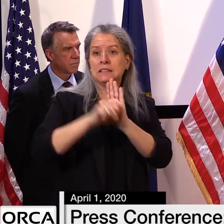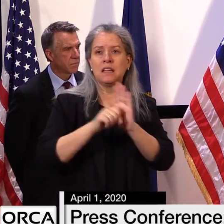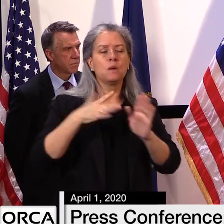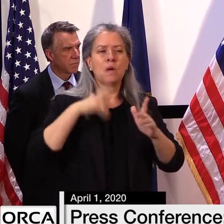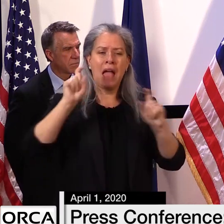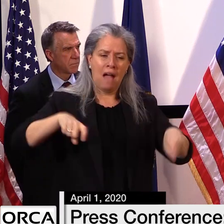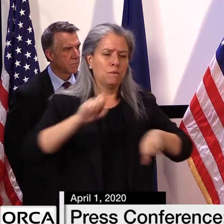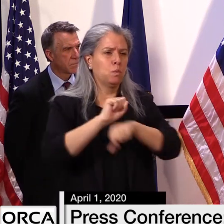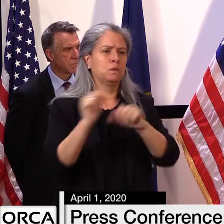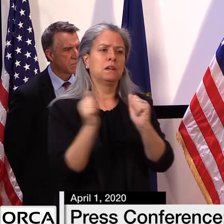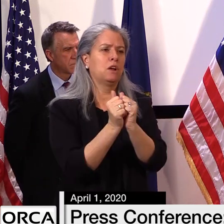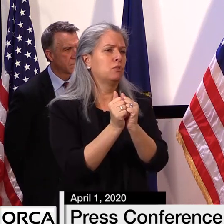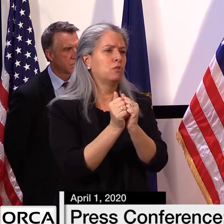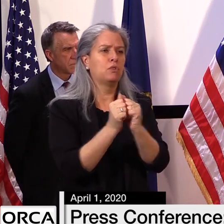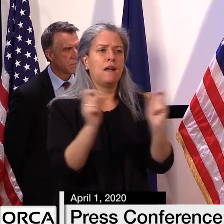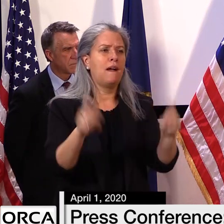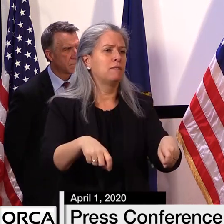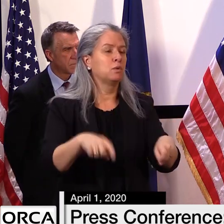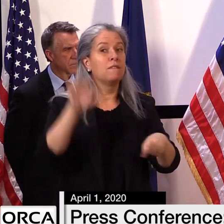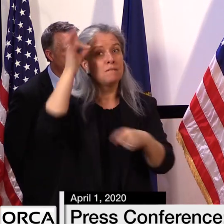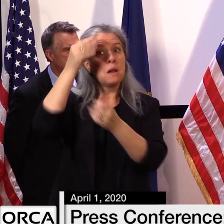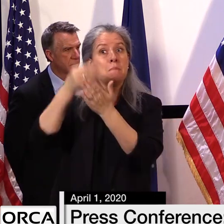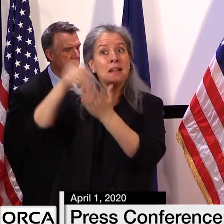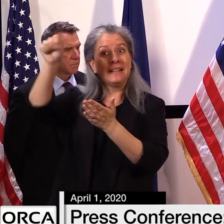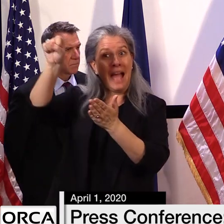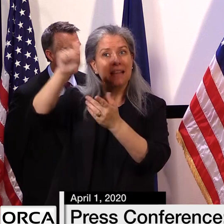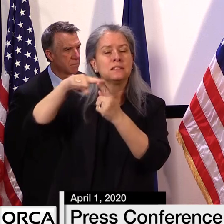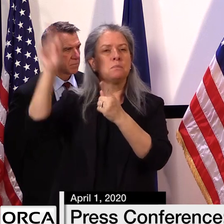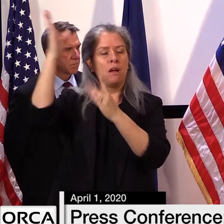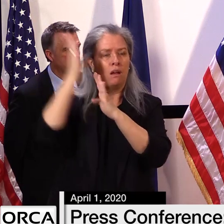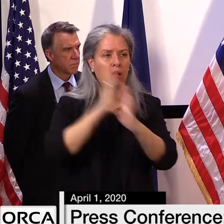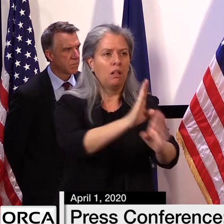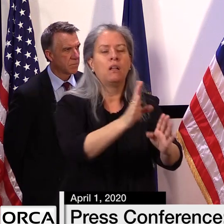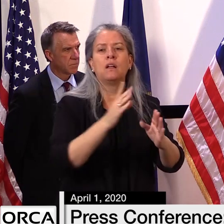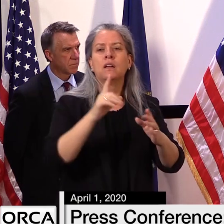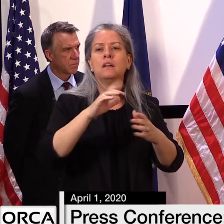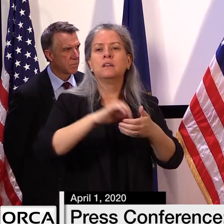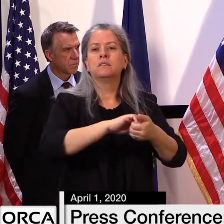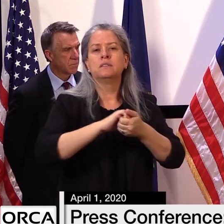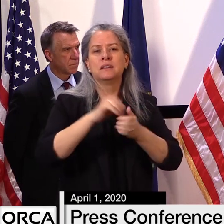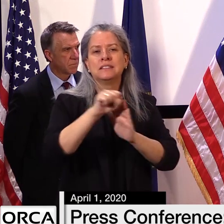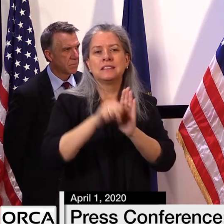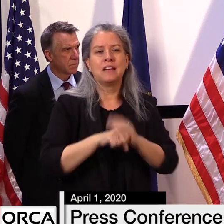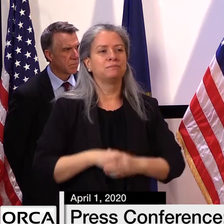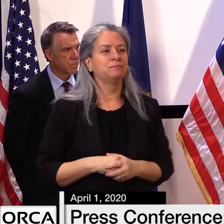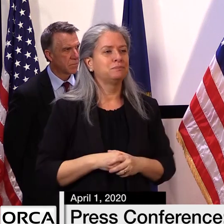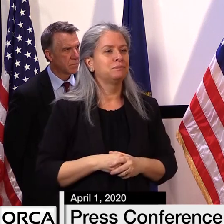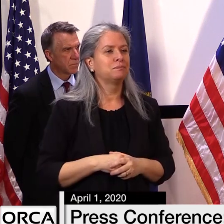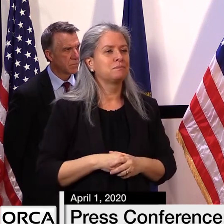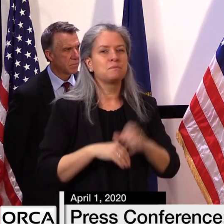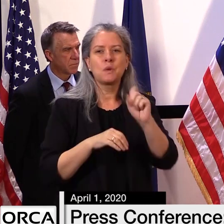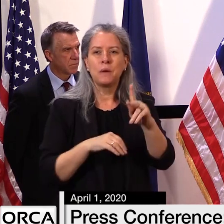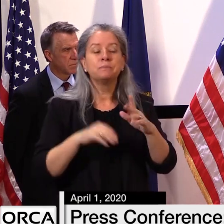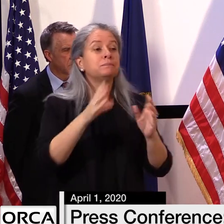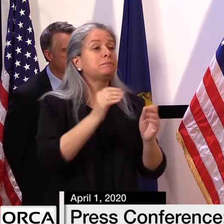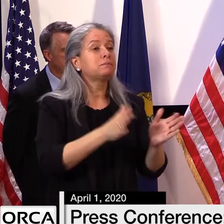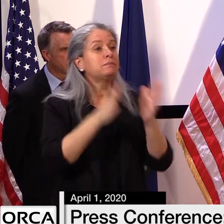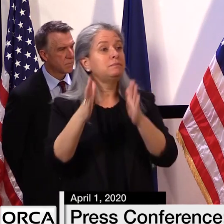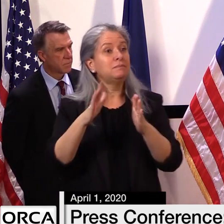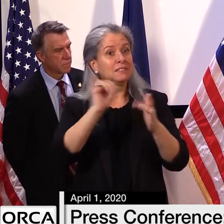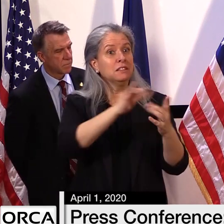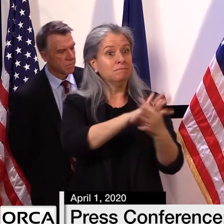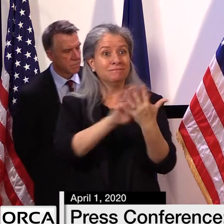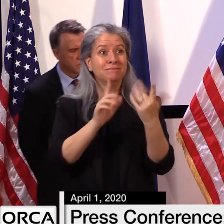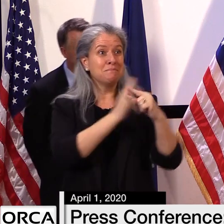team effort. And finally, I want to say that there'll be some glitches, and I